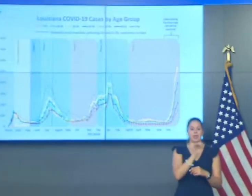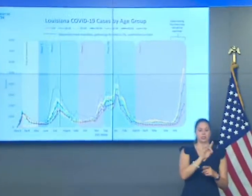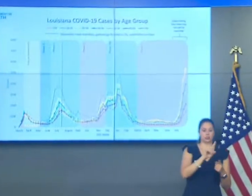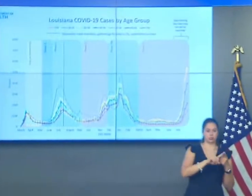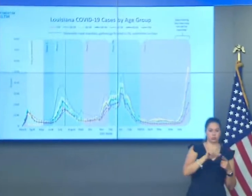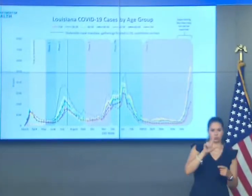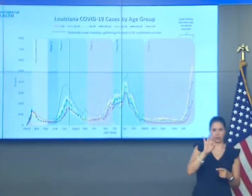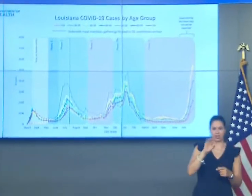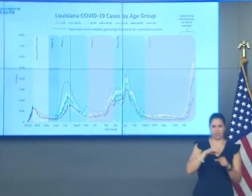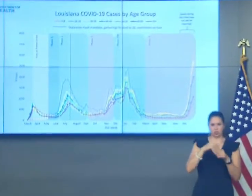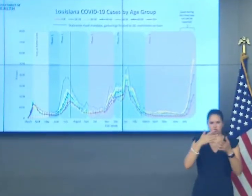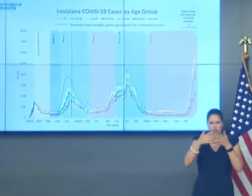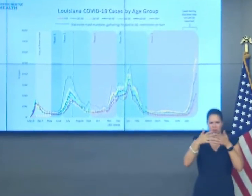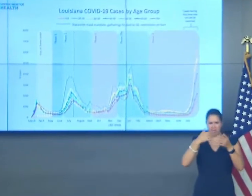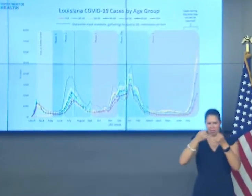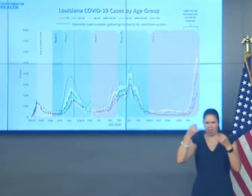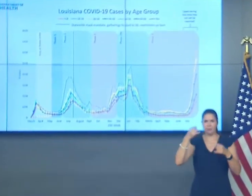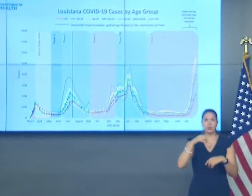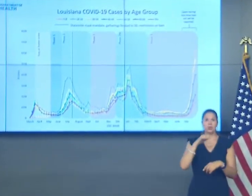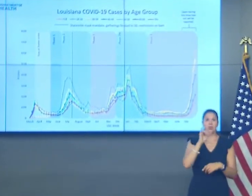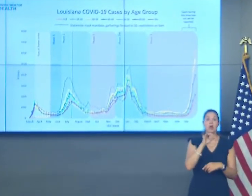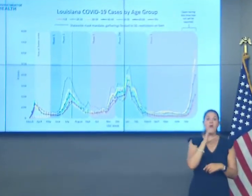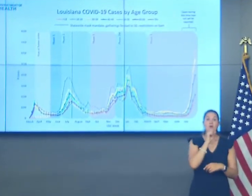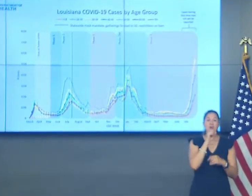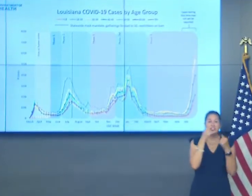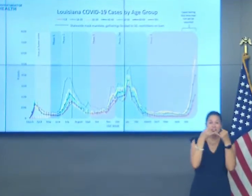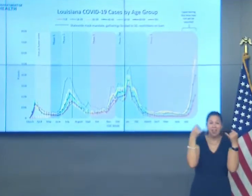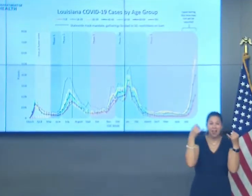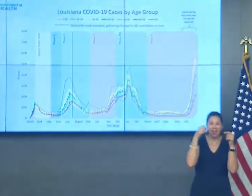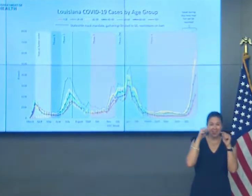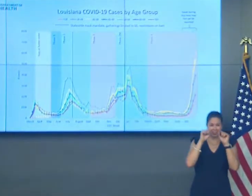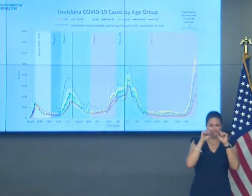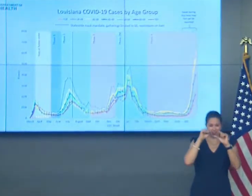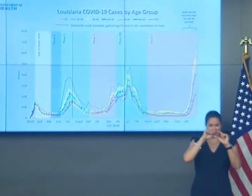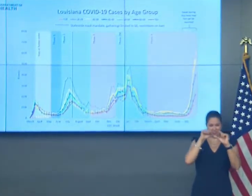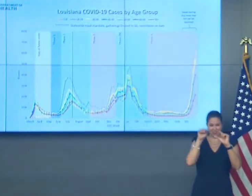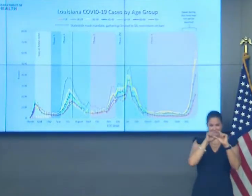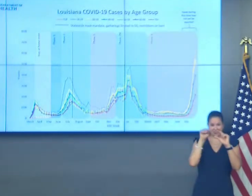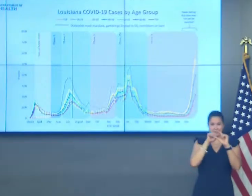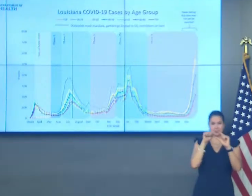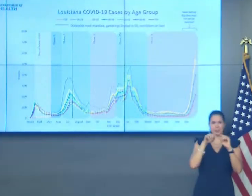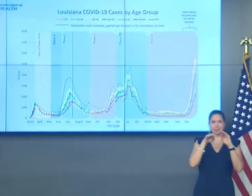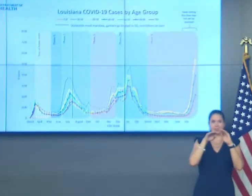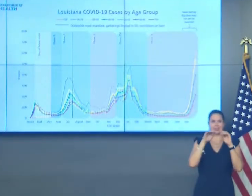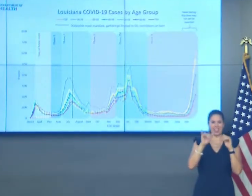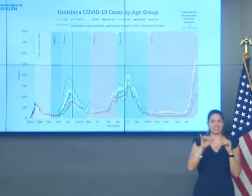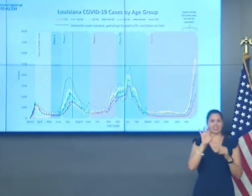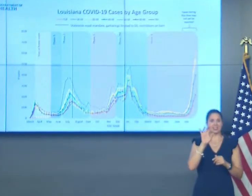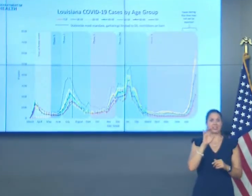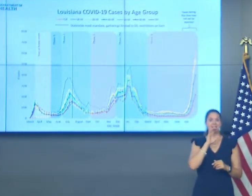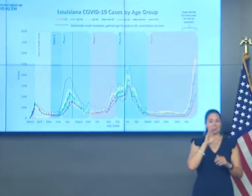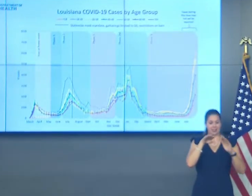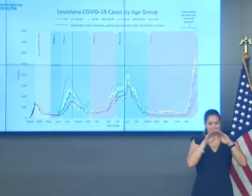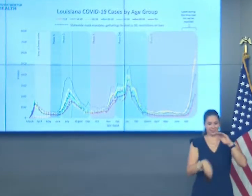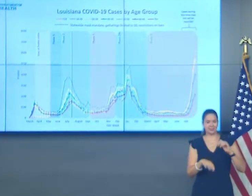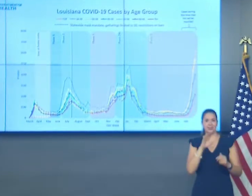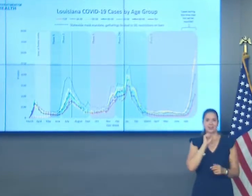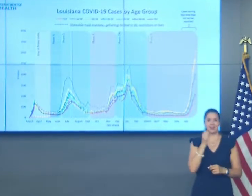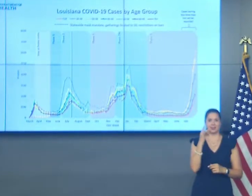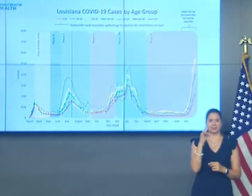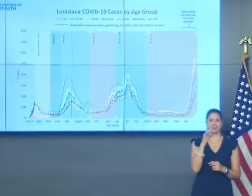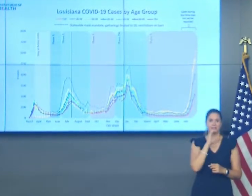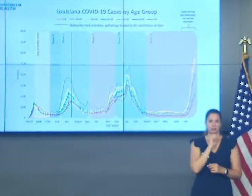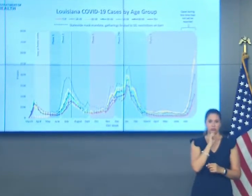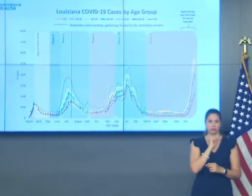in the gray line, and the orange line up there right between those is less than 18 age group.